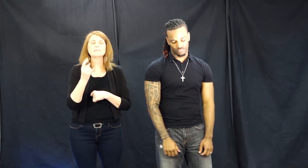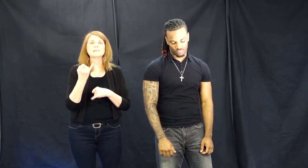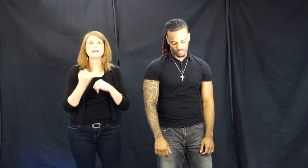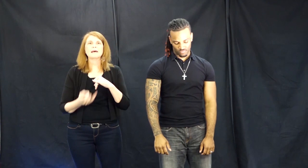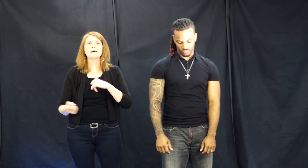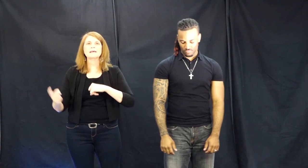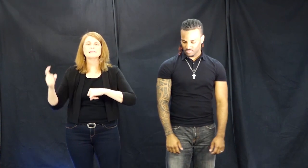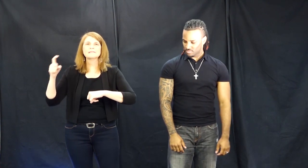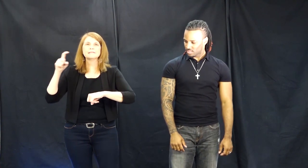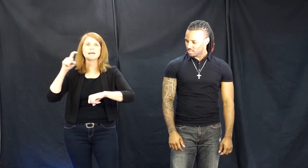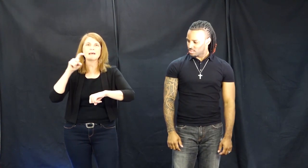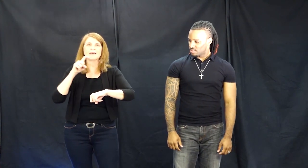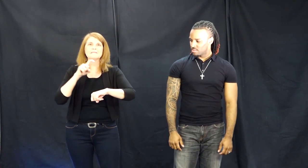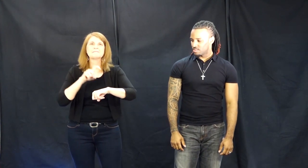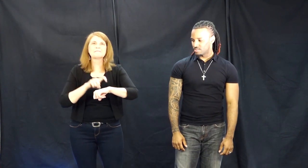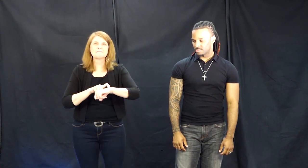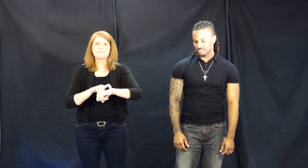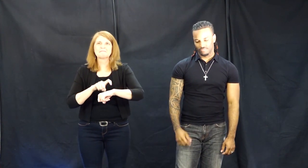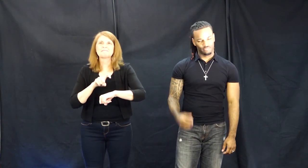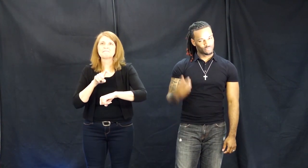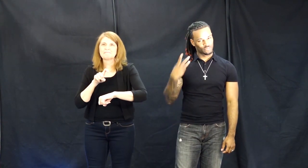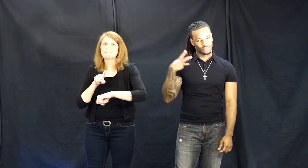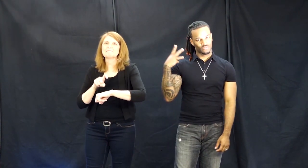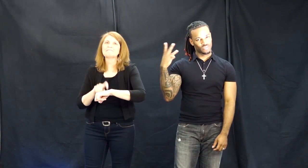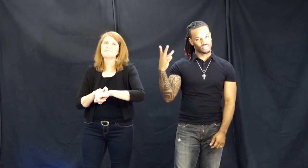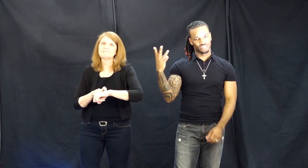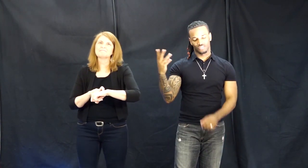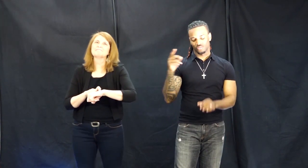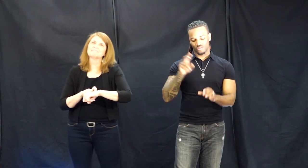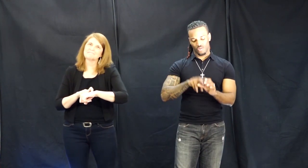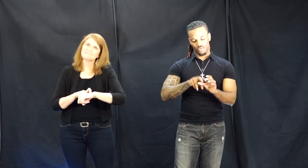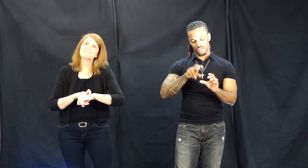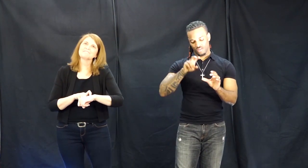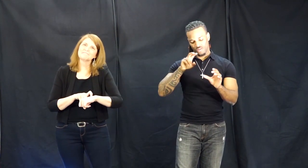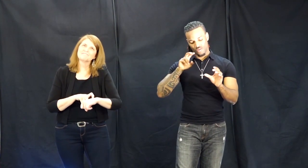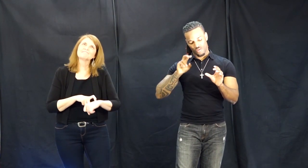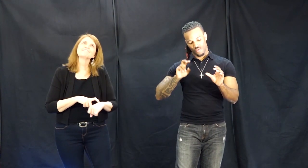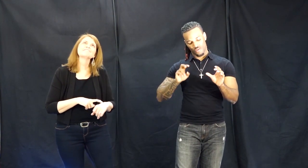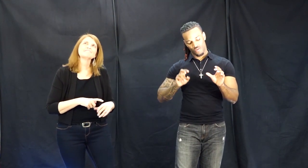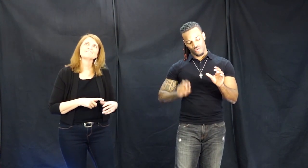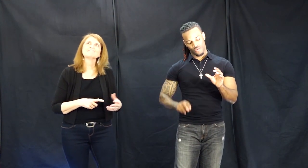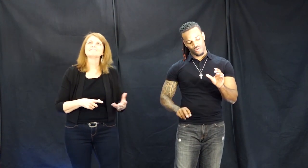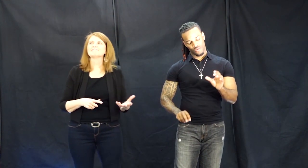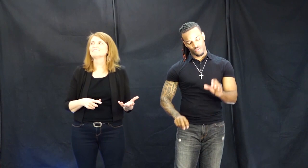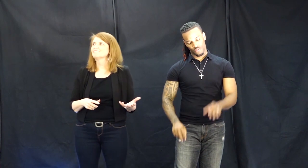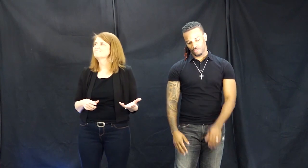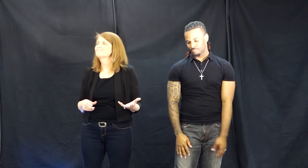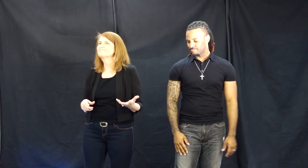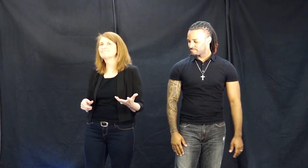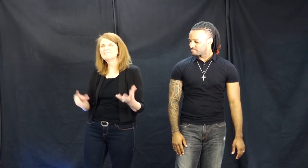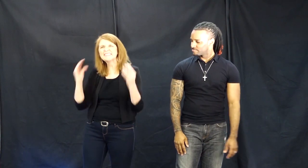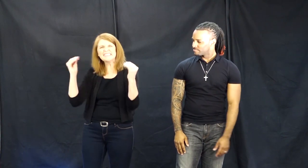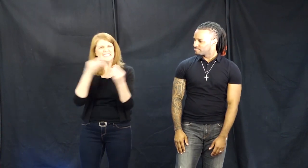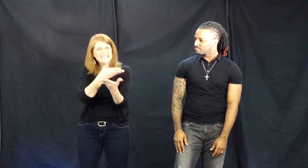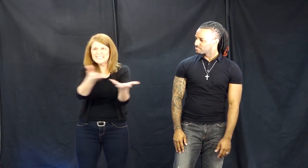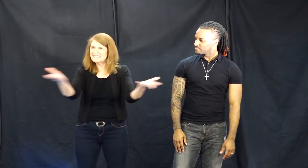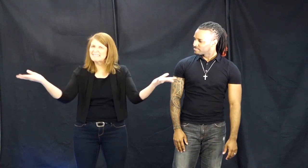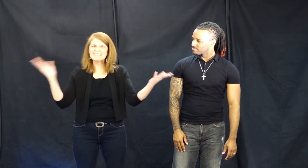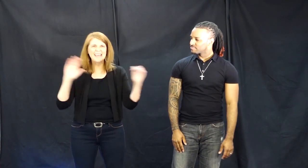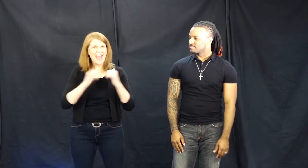One last time. George Washington's going home. Teach him how to say